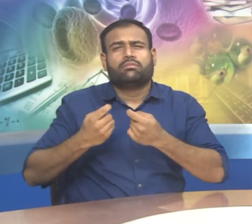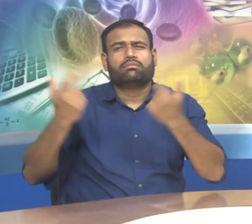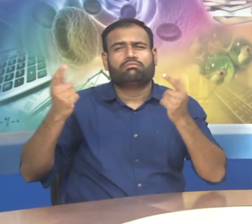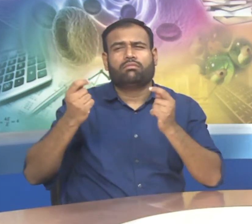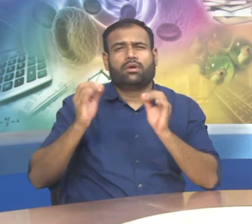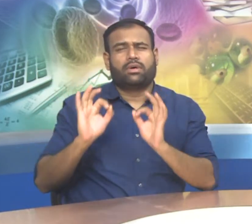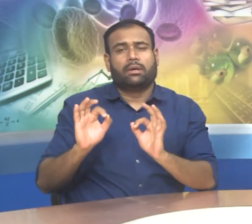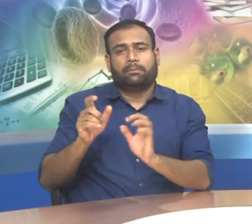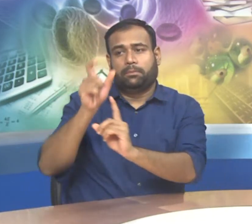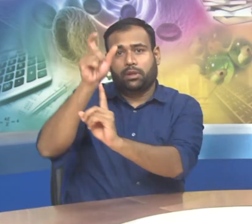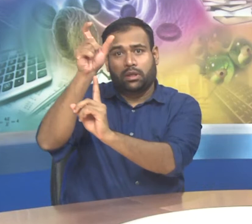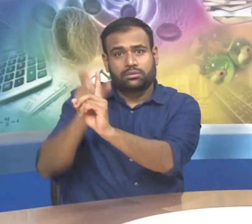institutions,